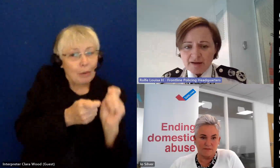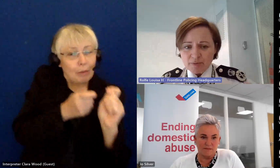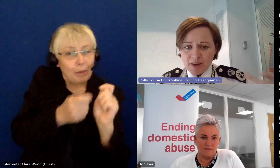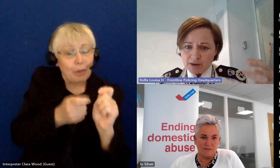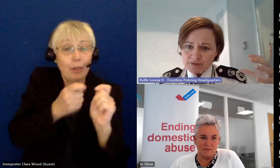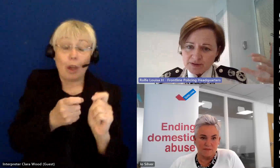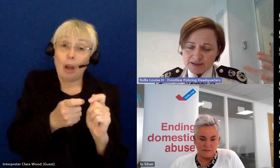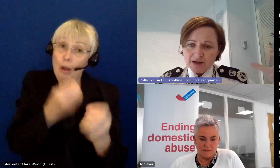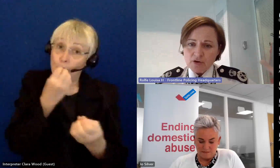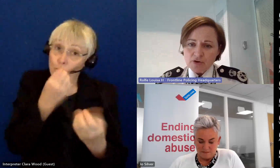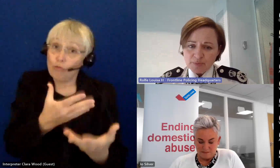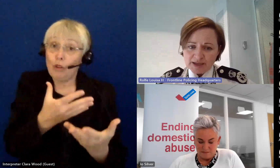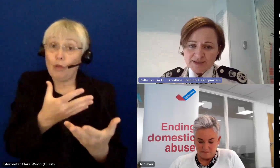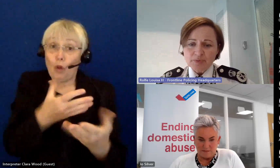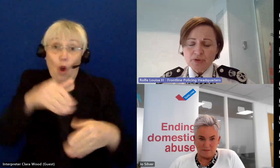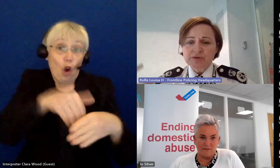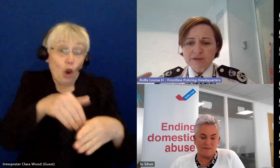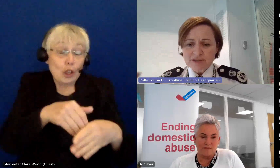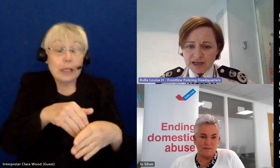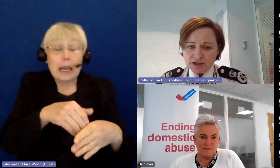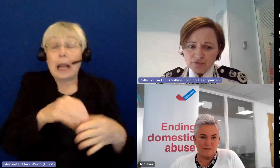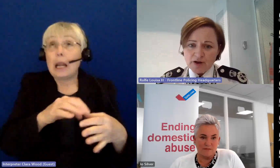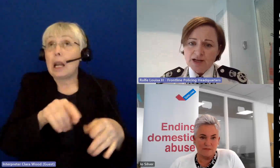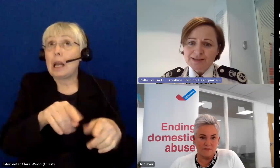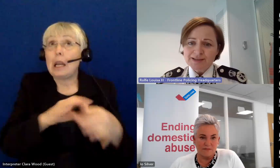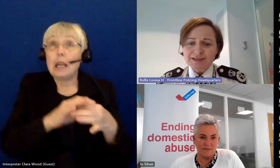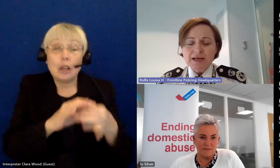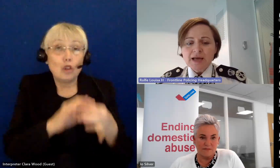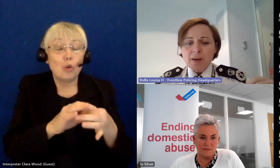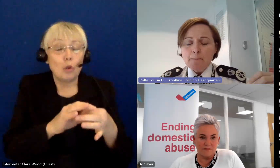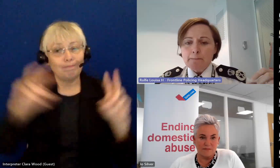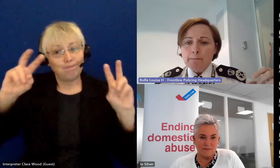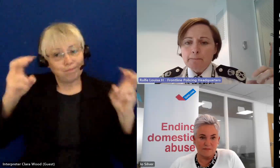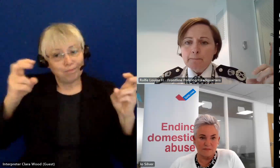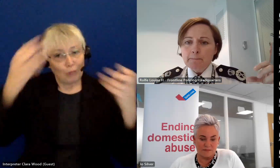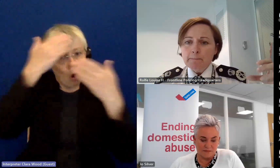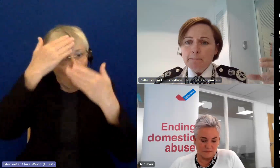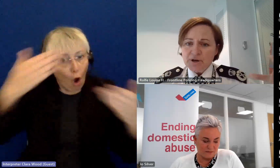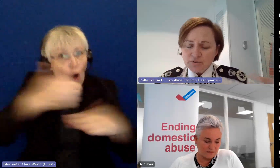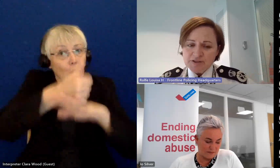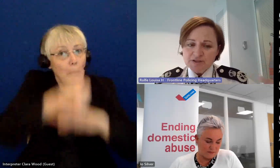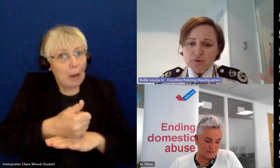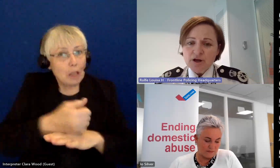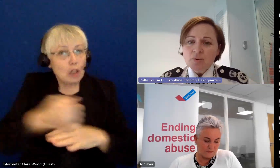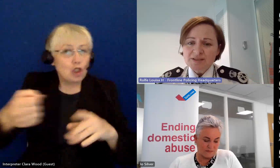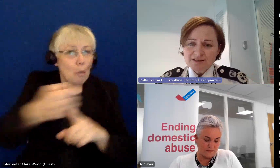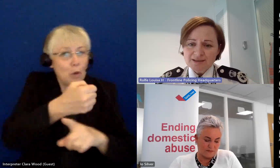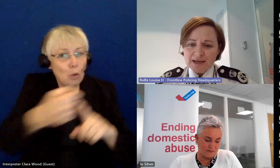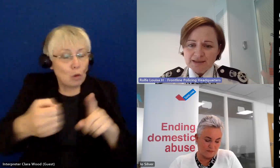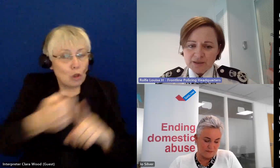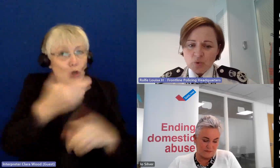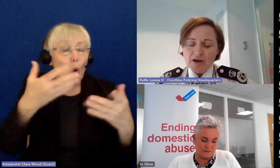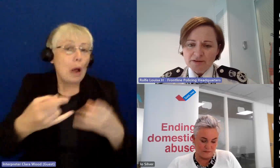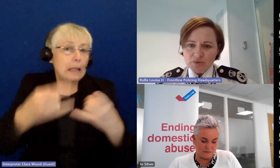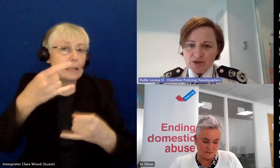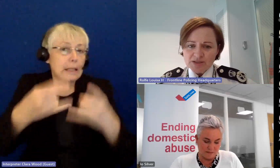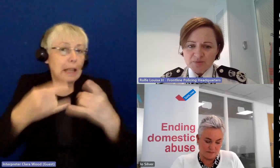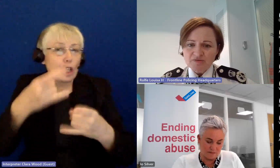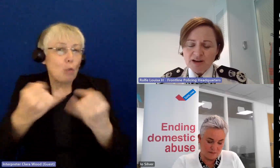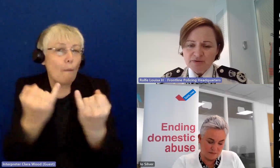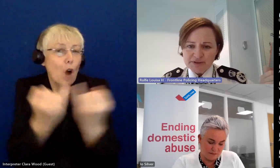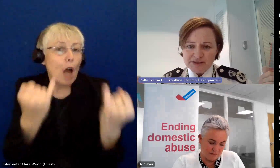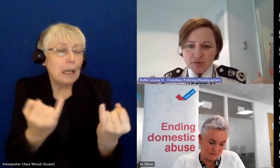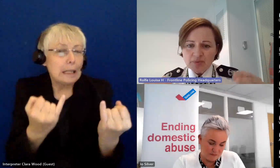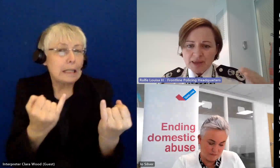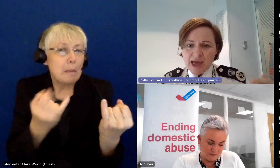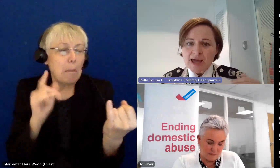content in there about things like honour-based abuse and sexual violence, but officers weren't always understanding why those questions